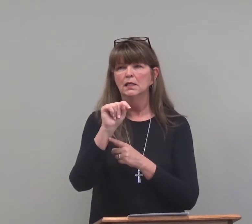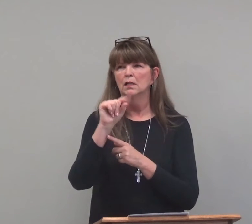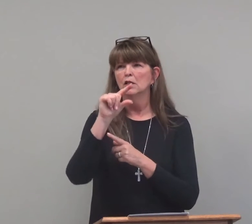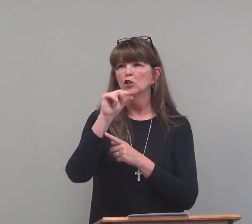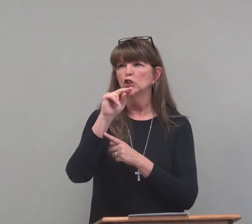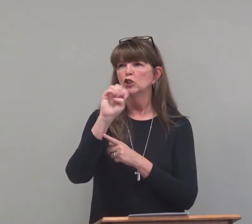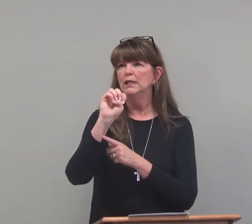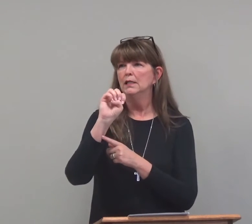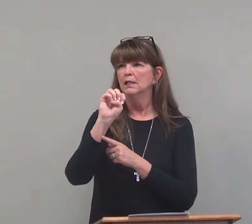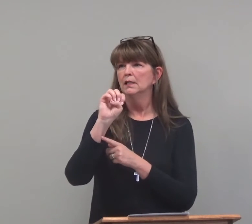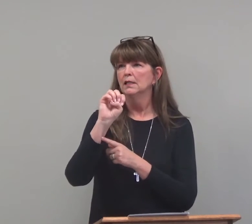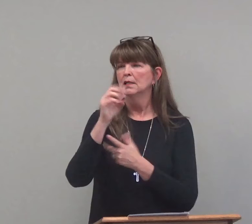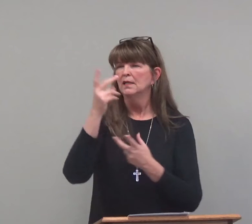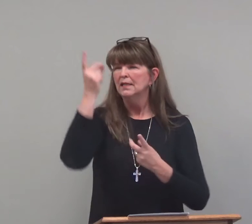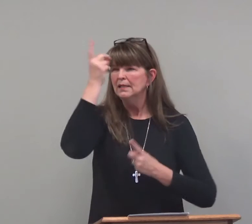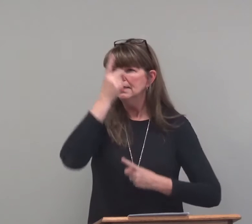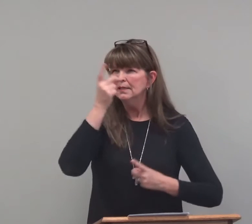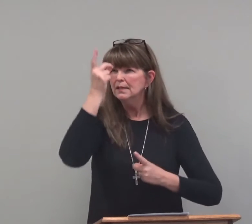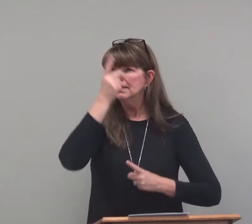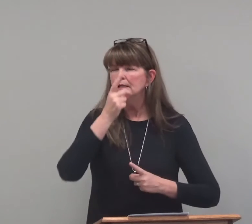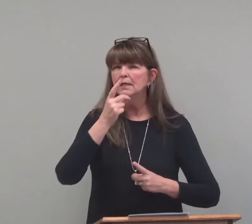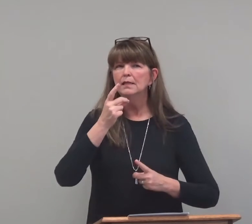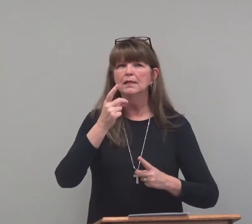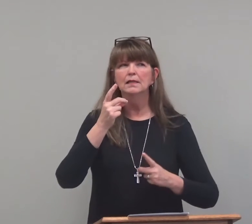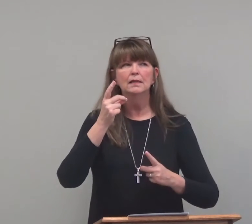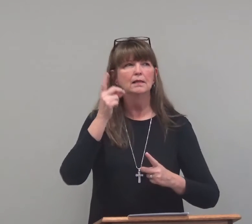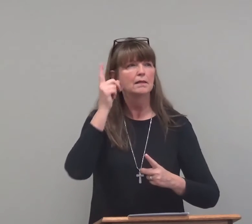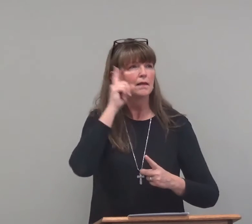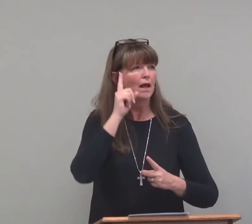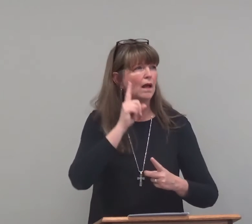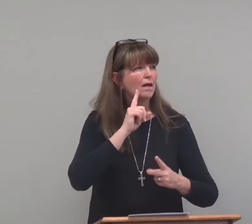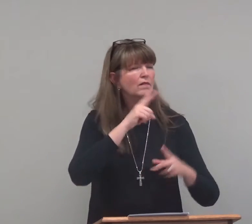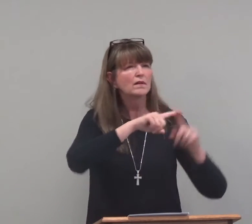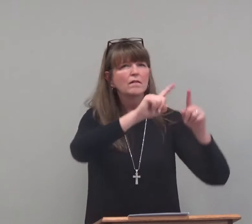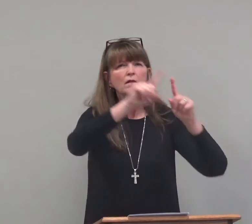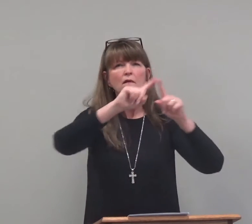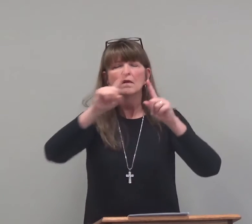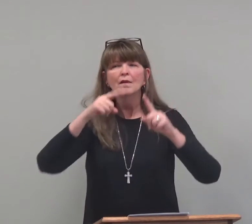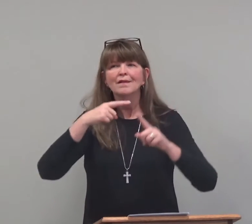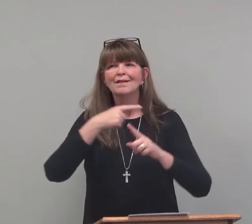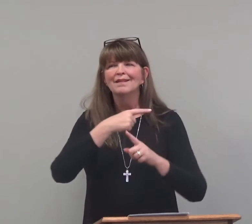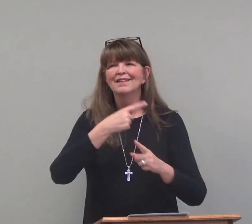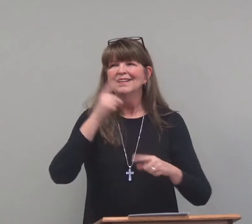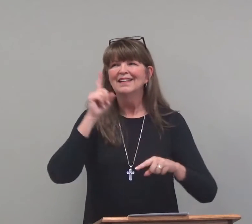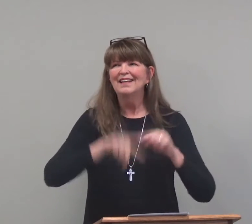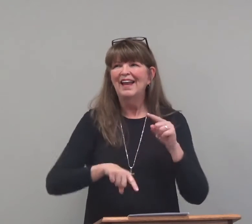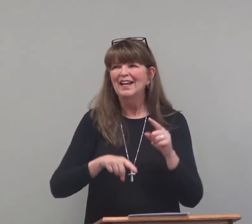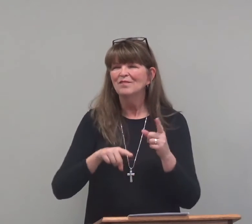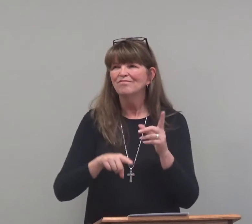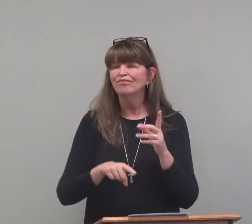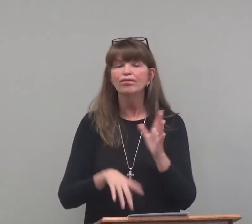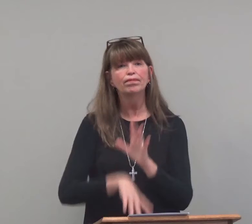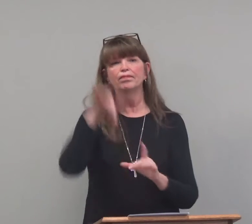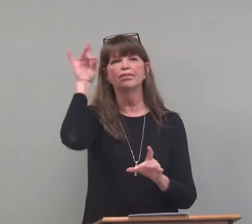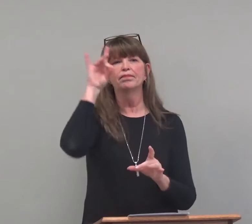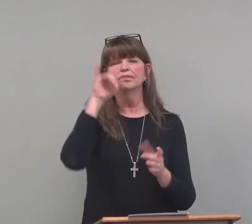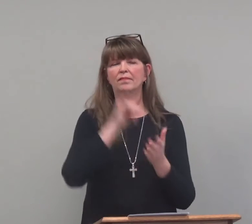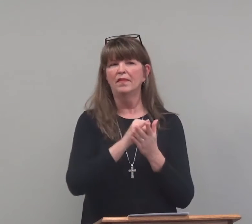they really can't find the dominant genes that lead to disease or, you know, why people are deaf. They can't